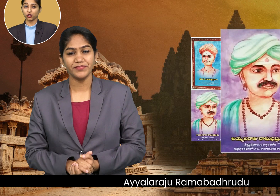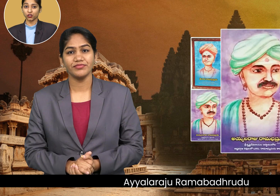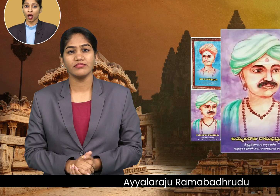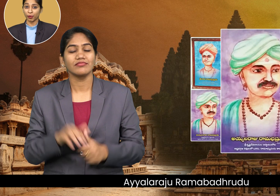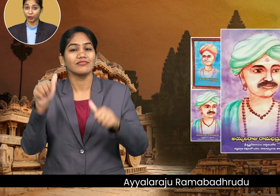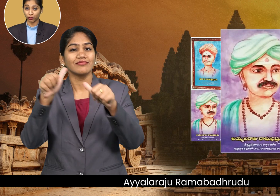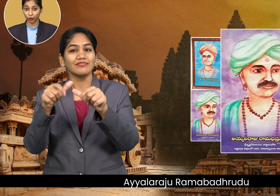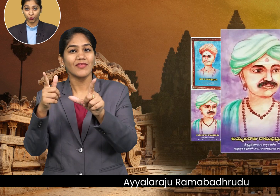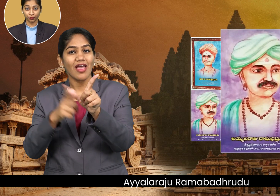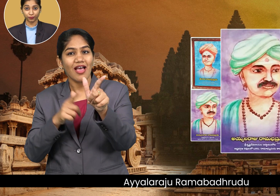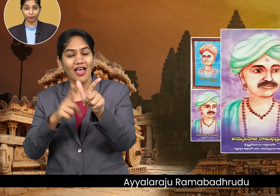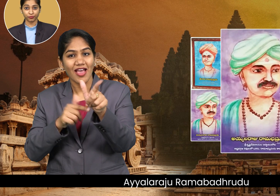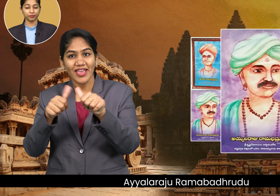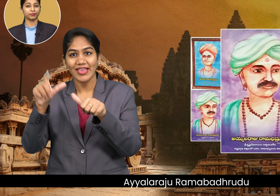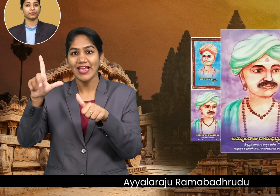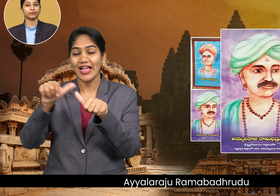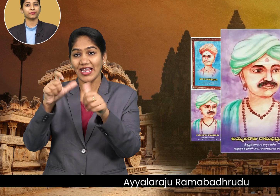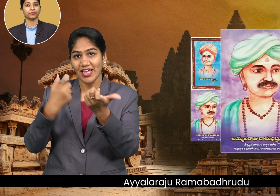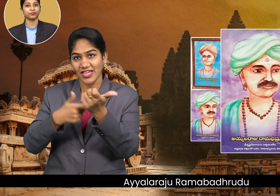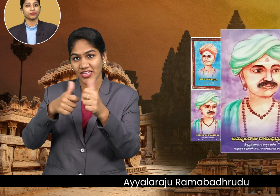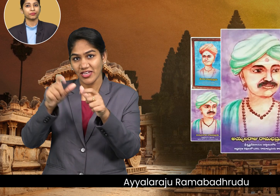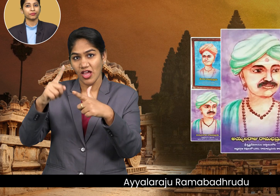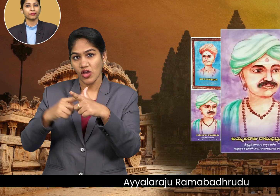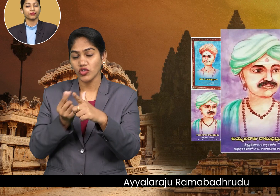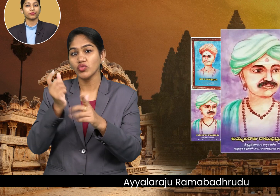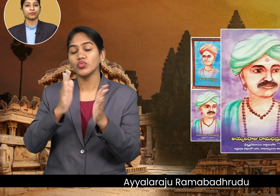Ayyala Raju Ramabhadrudu,